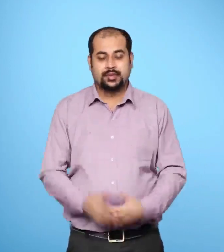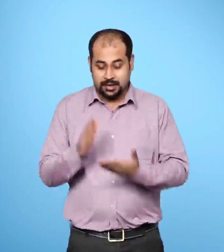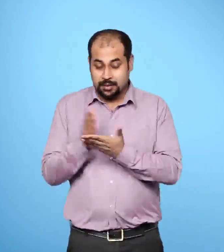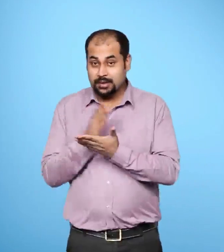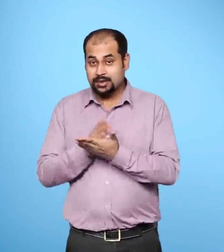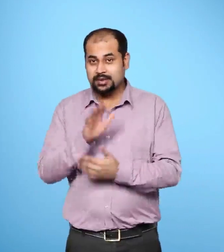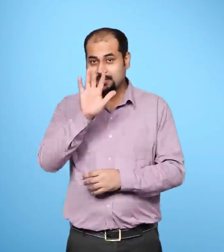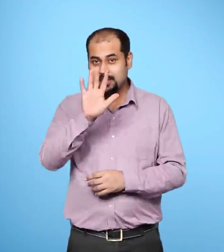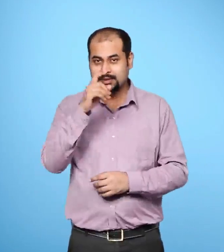Page 57.